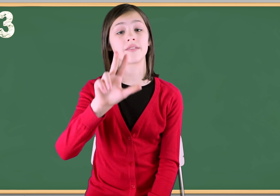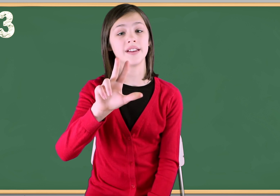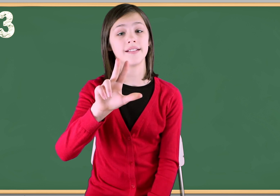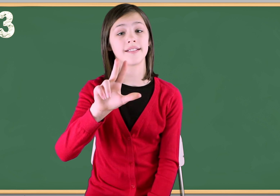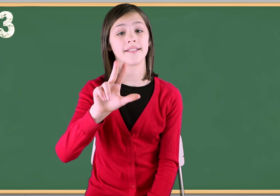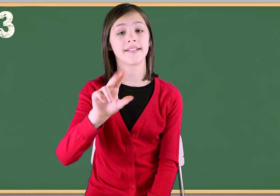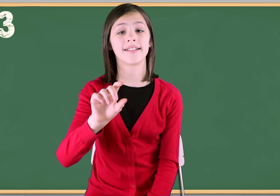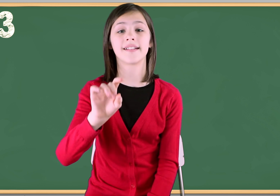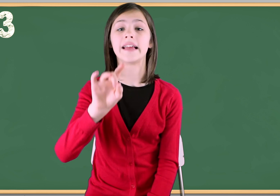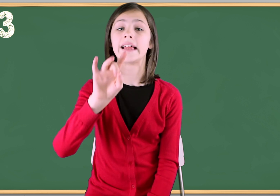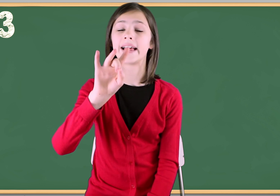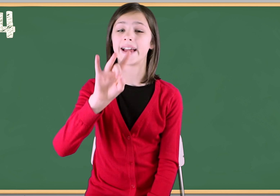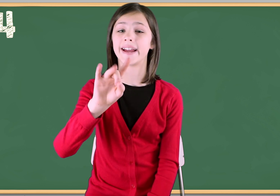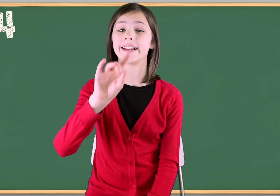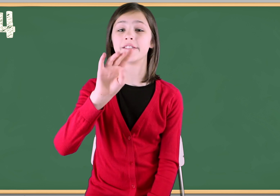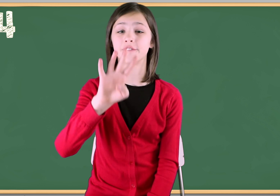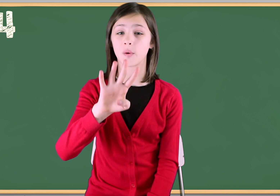83, 84,